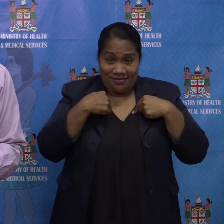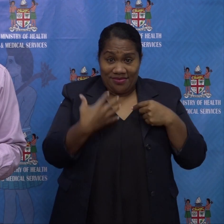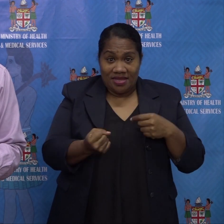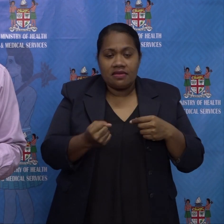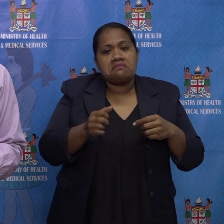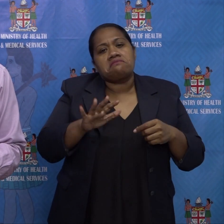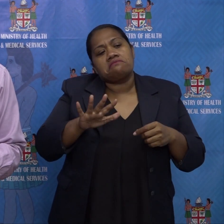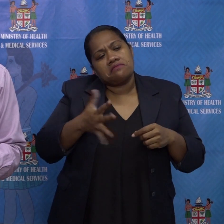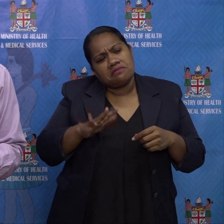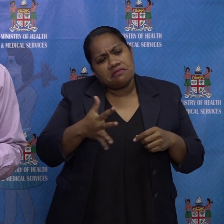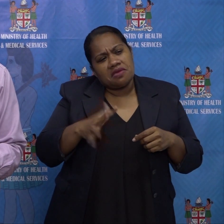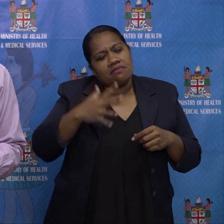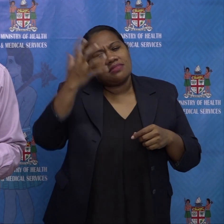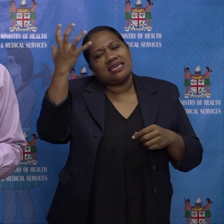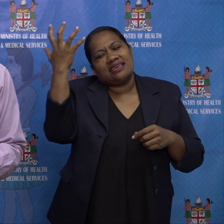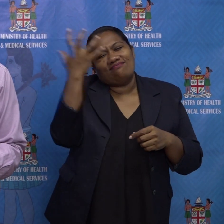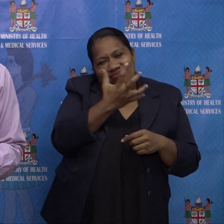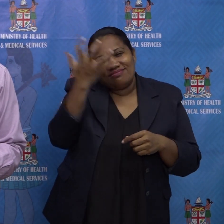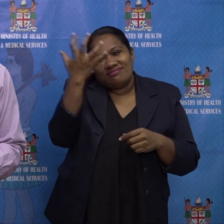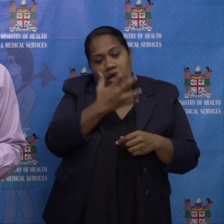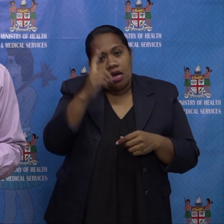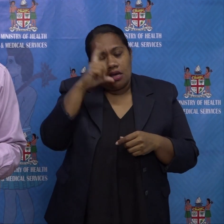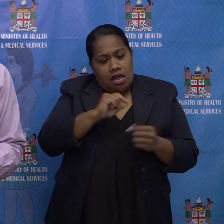flag for widespread transmission.